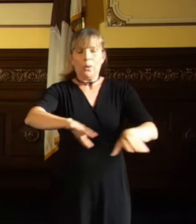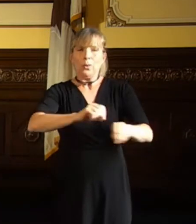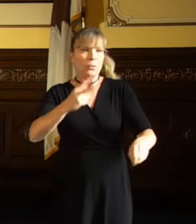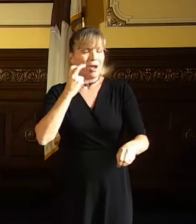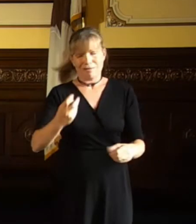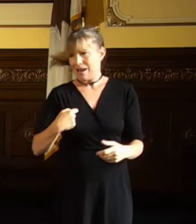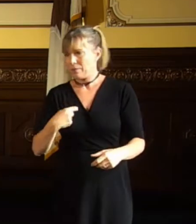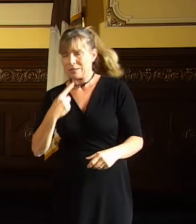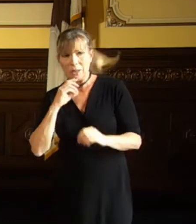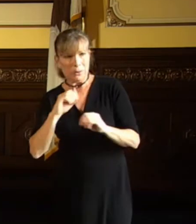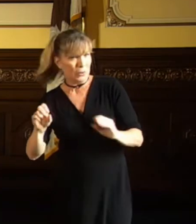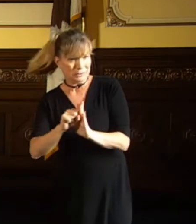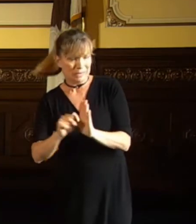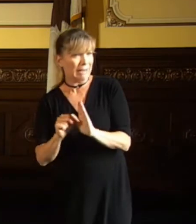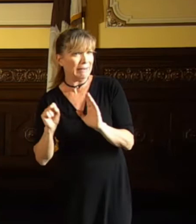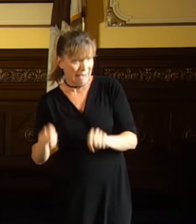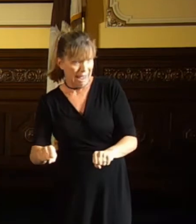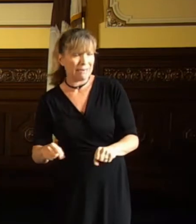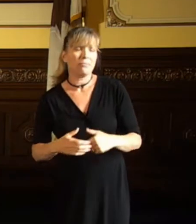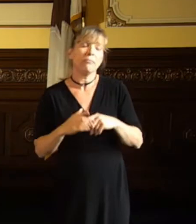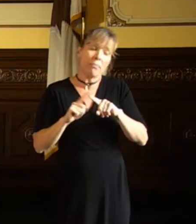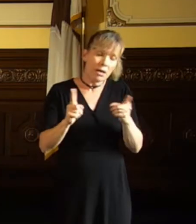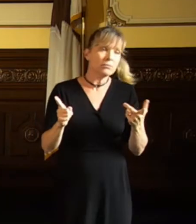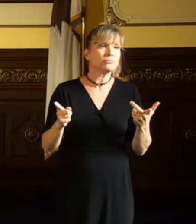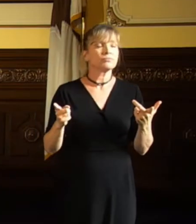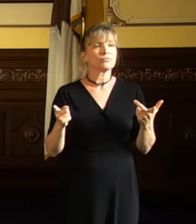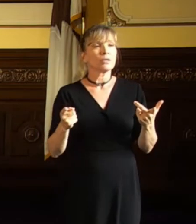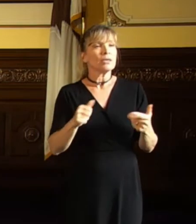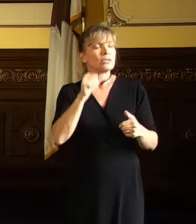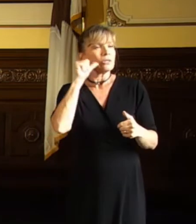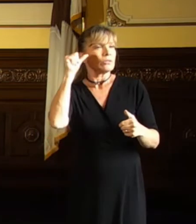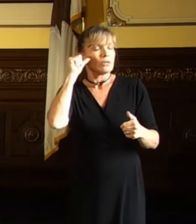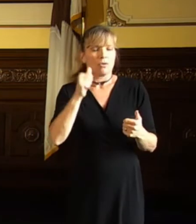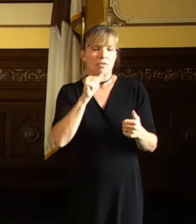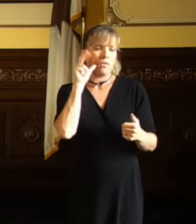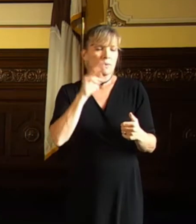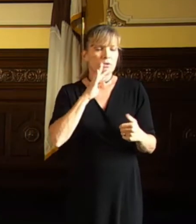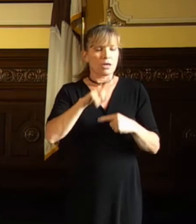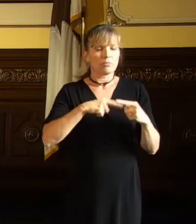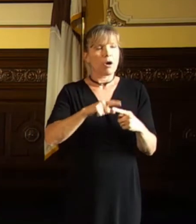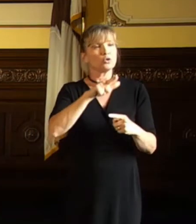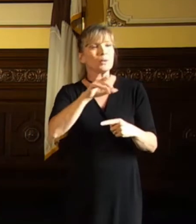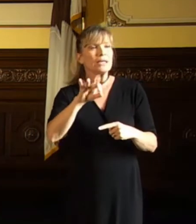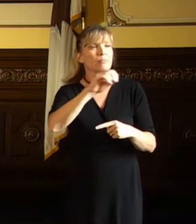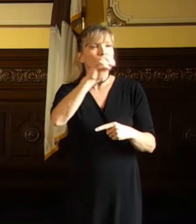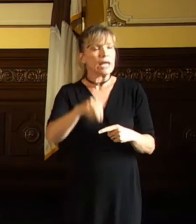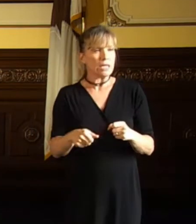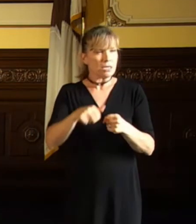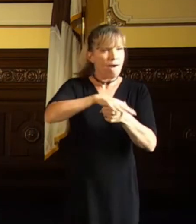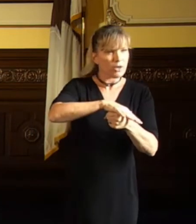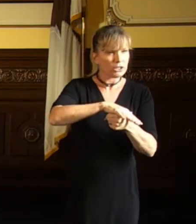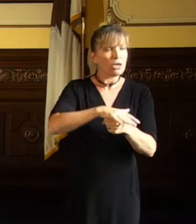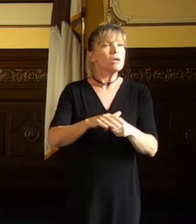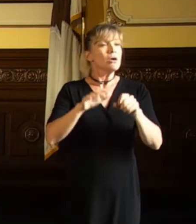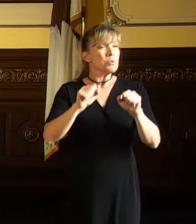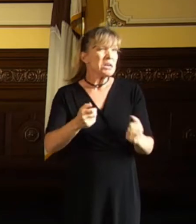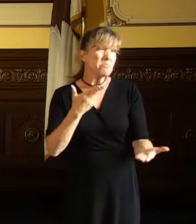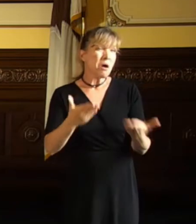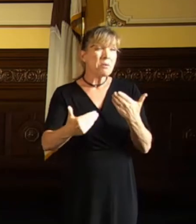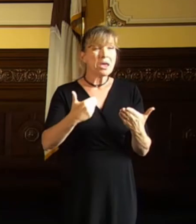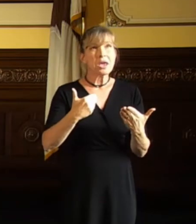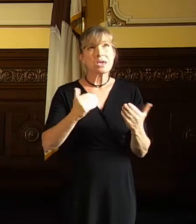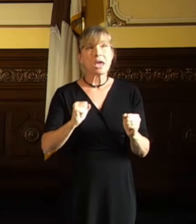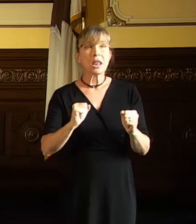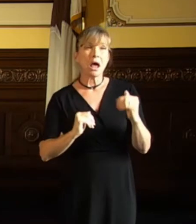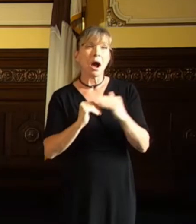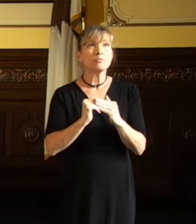state was that the case. So as we talked about the other day, we have 29% coverage, and we can get probably to